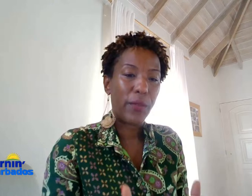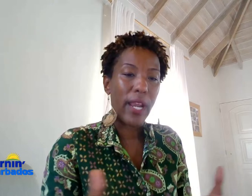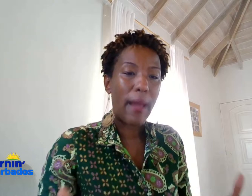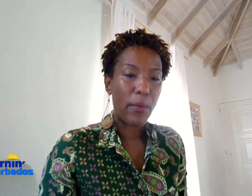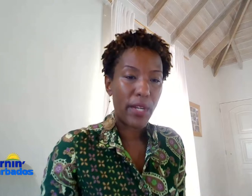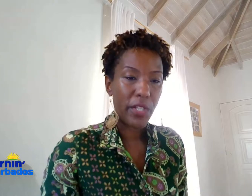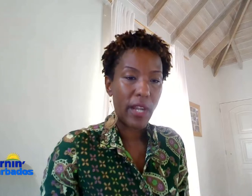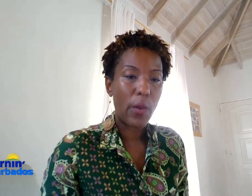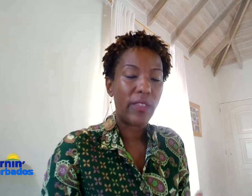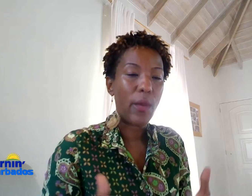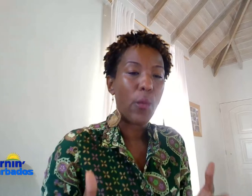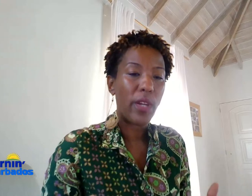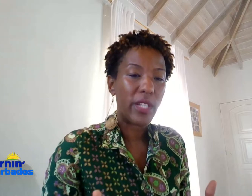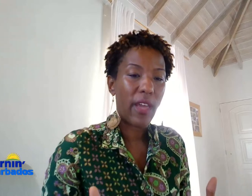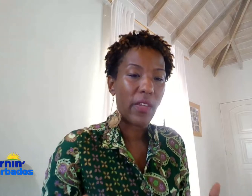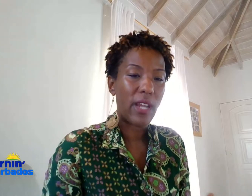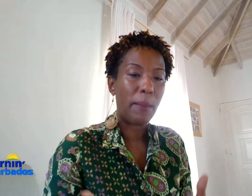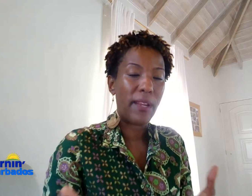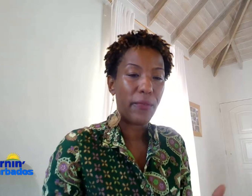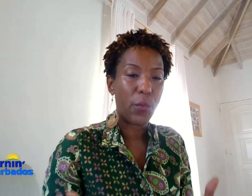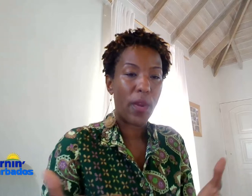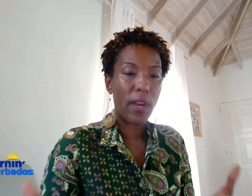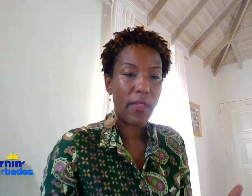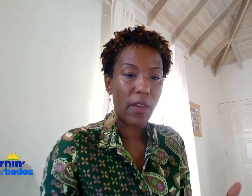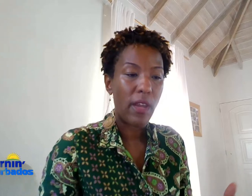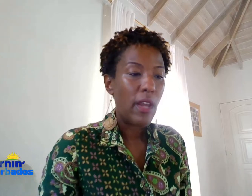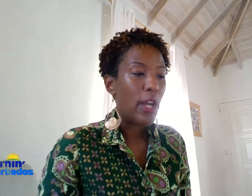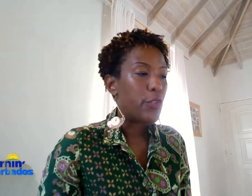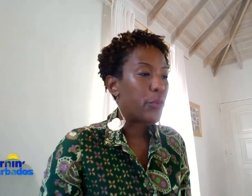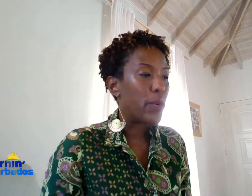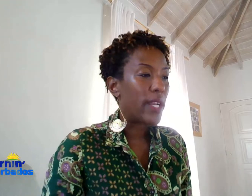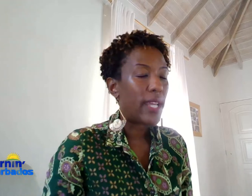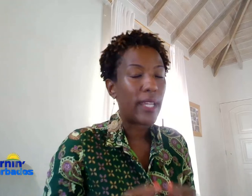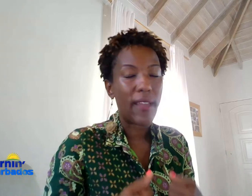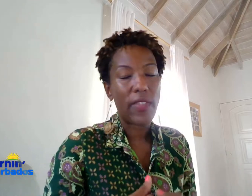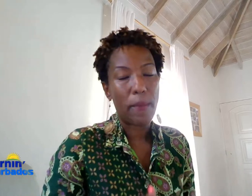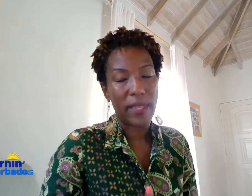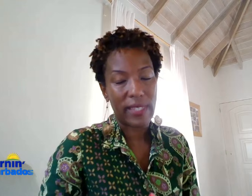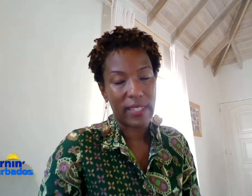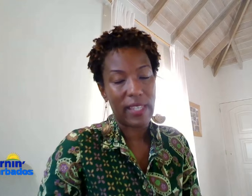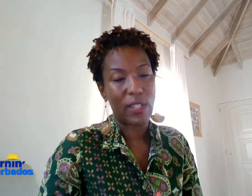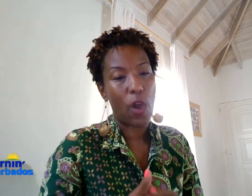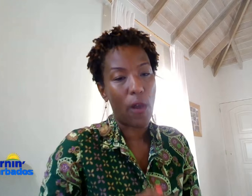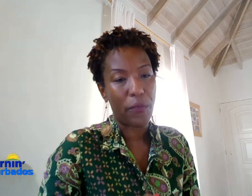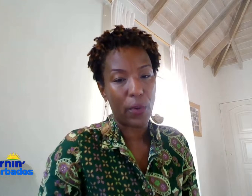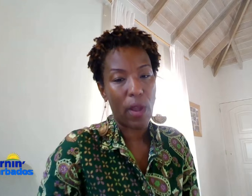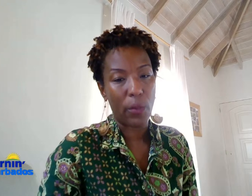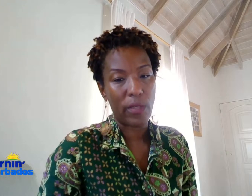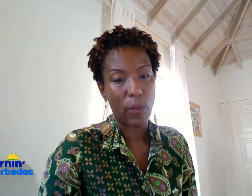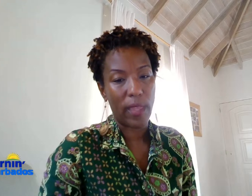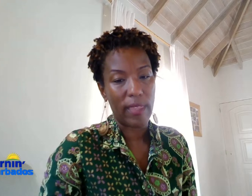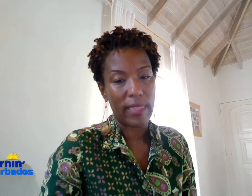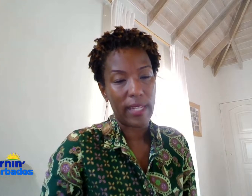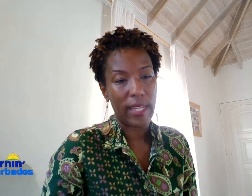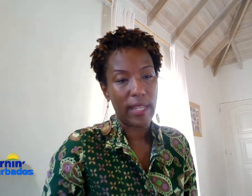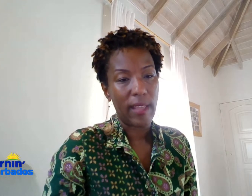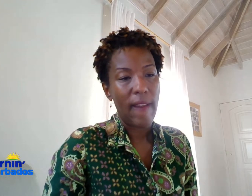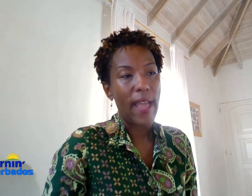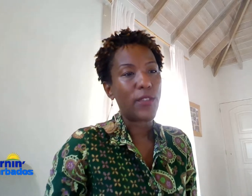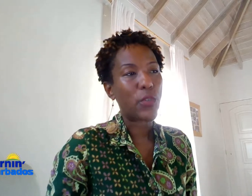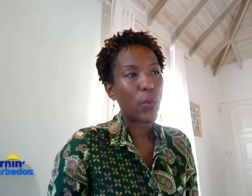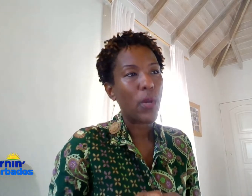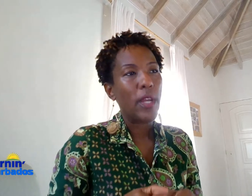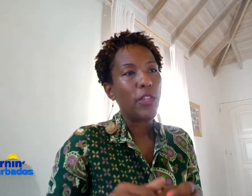and potential for collaboration. How could they work together to uplift one another, to really get their businesses off the ground in the way that they